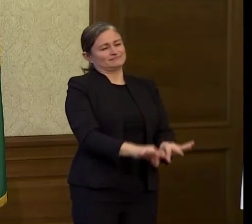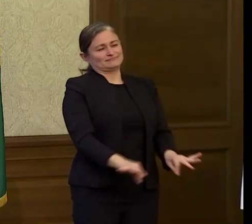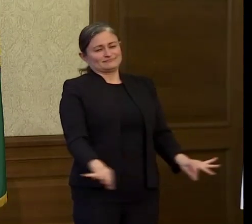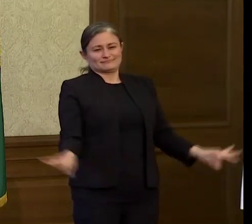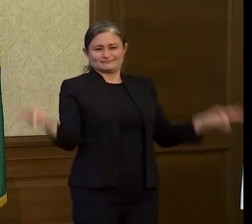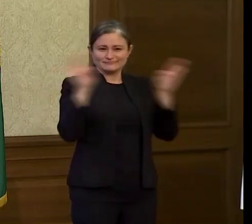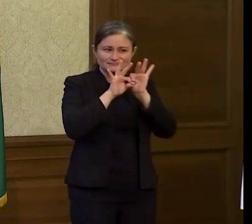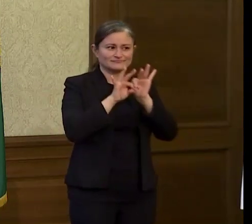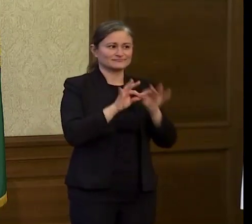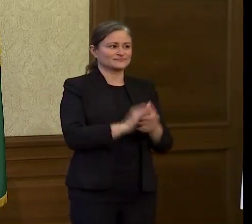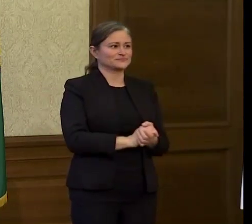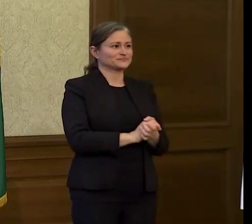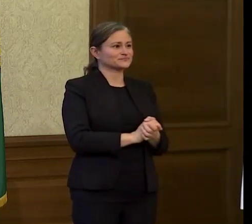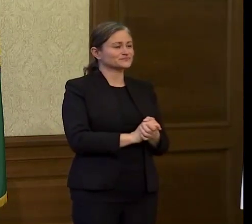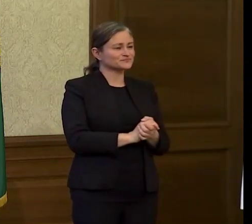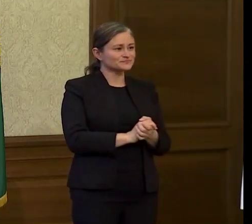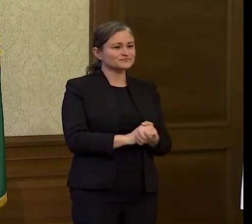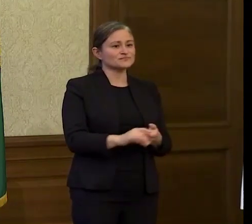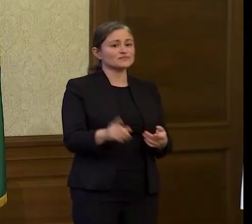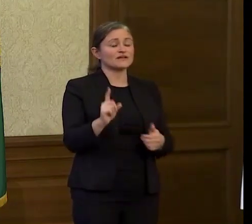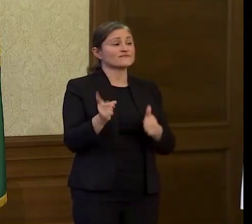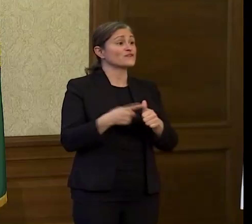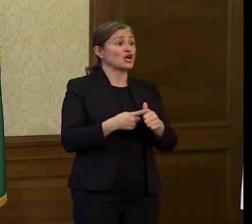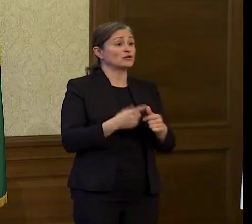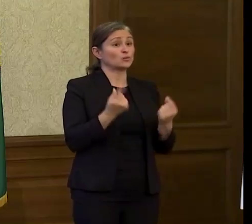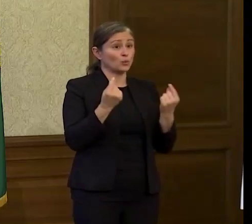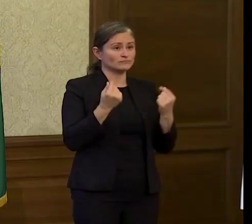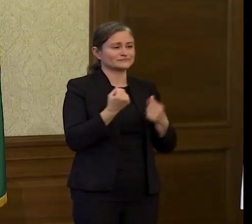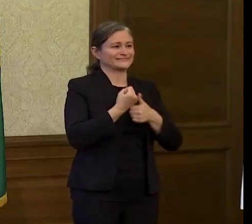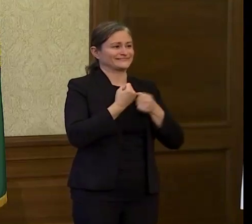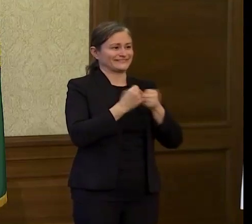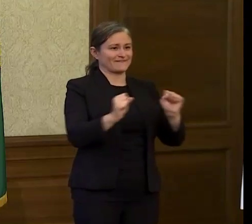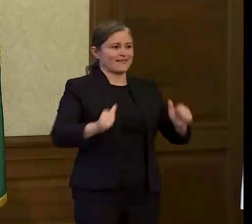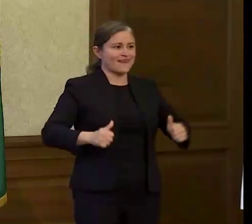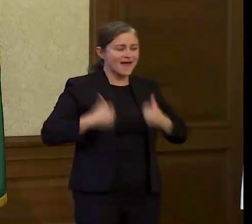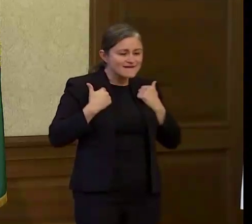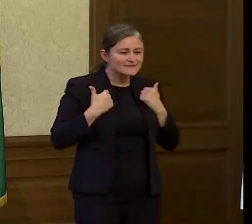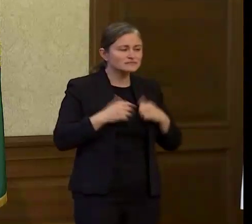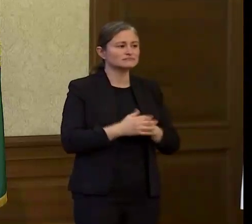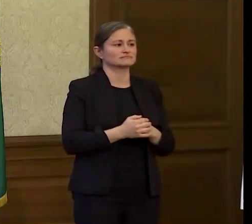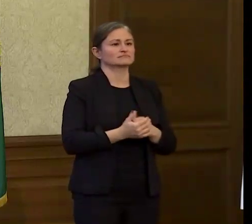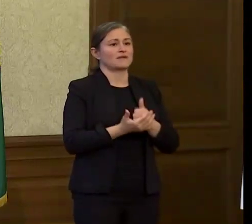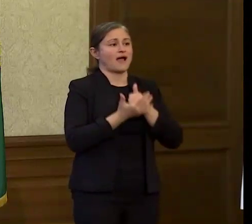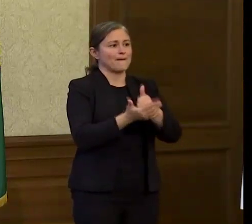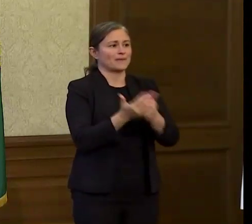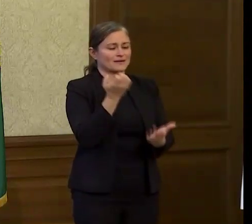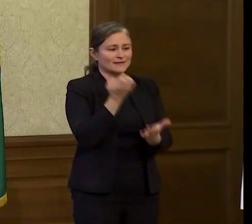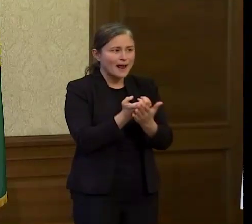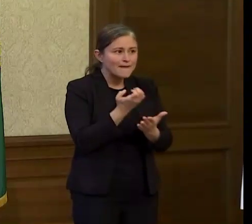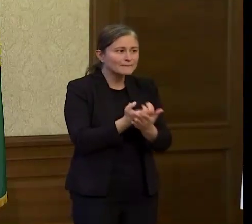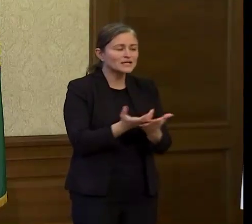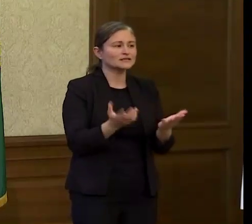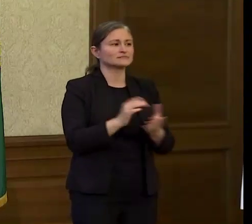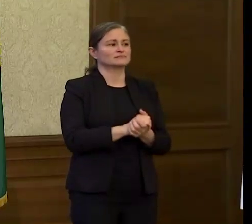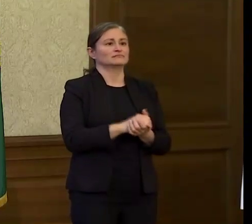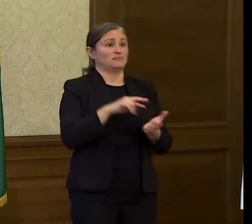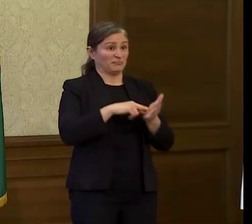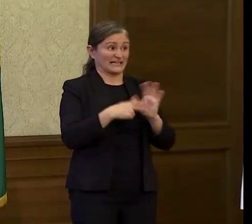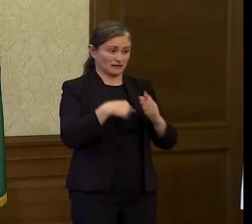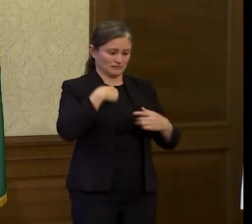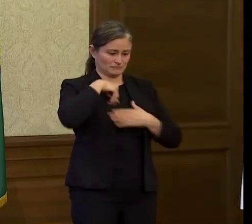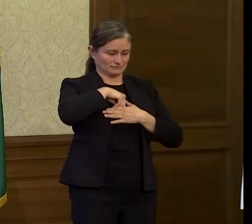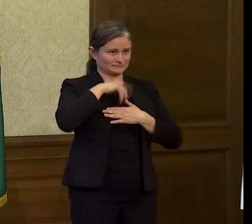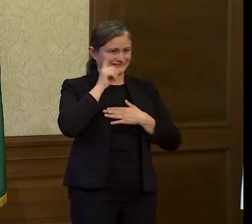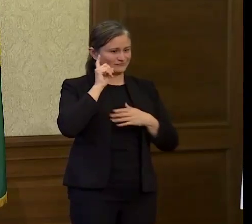So first, to save lives, to rescue Washington's economy, we've got to preserve lives and defeat this virus. And that